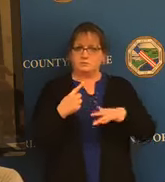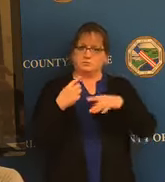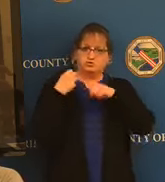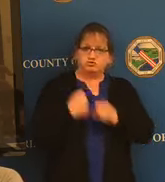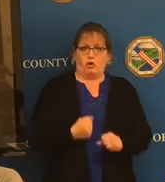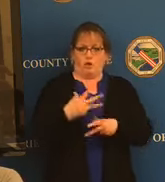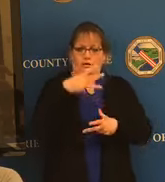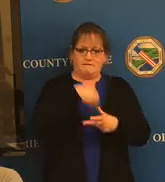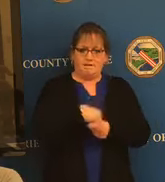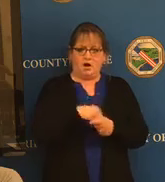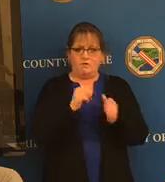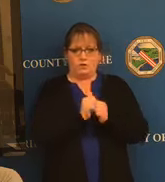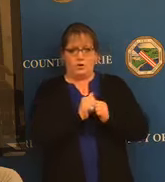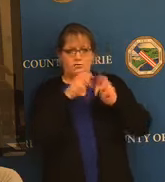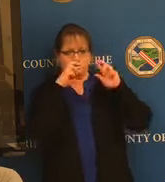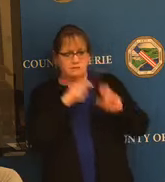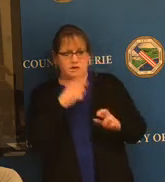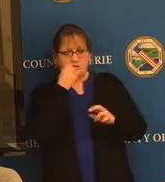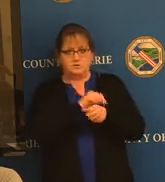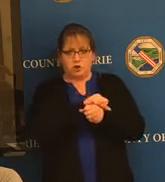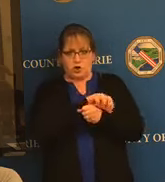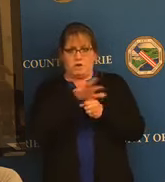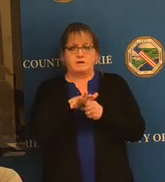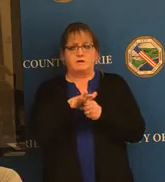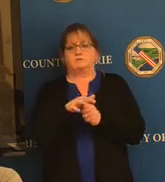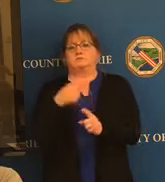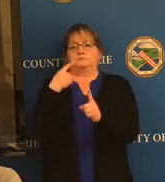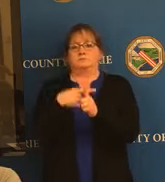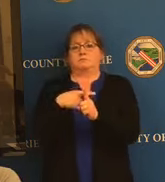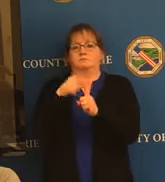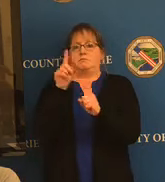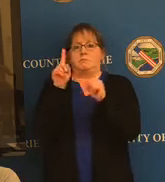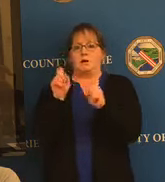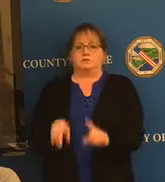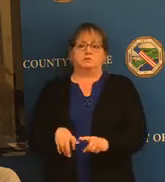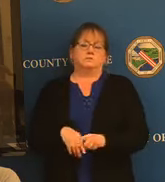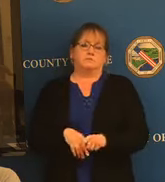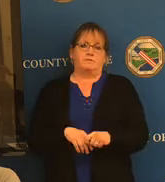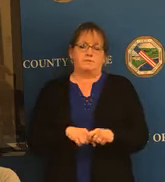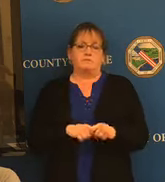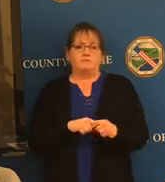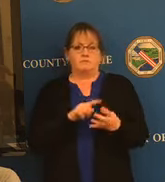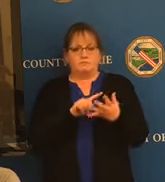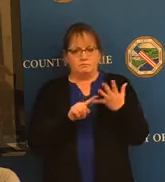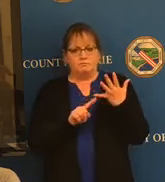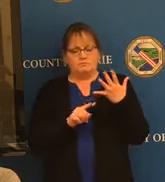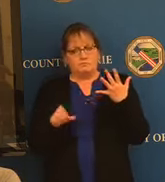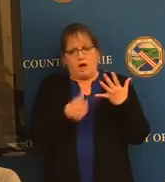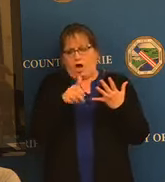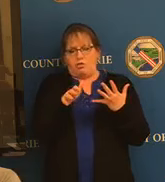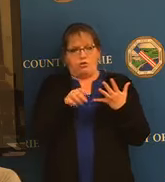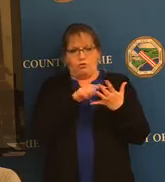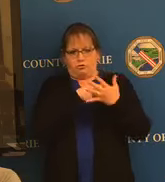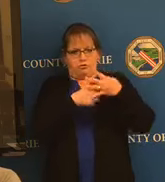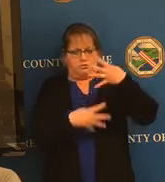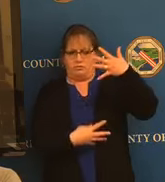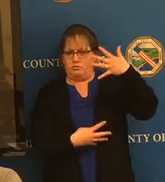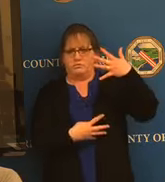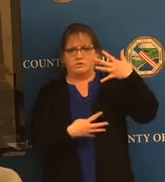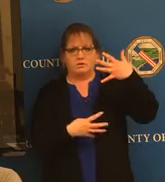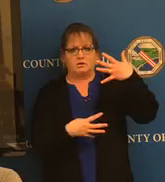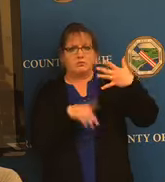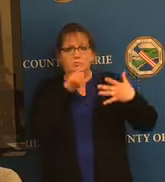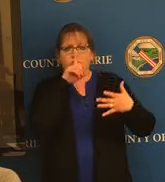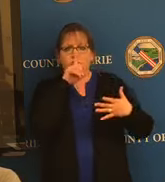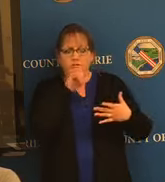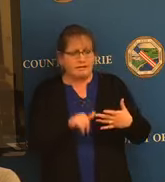the response to COVID-19 that have tested positive. We're seeing positive tests from other areas as well. So you got to really